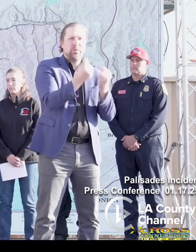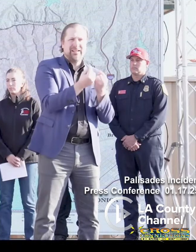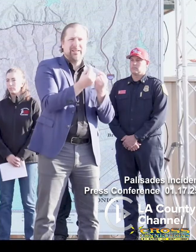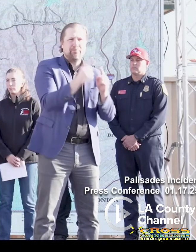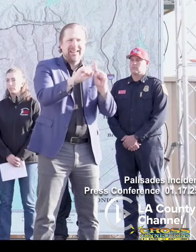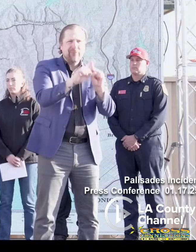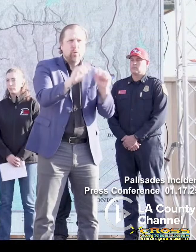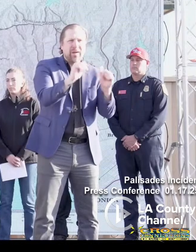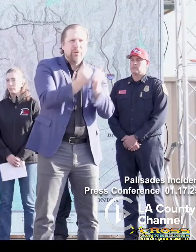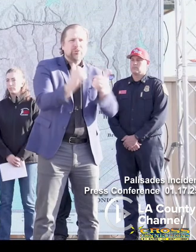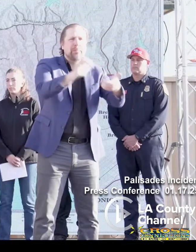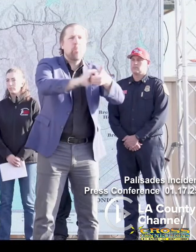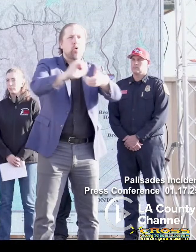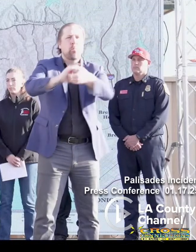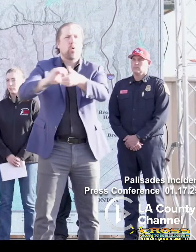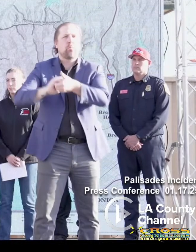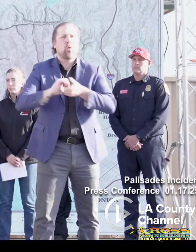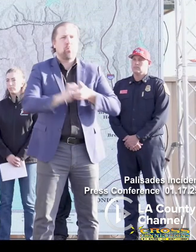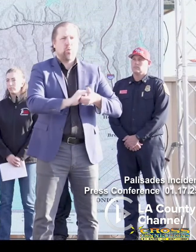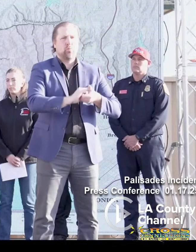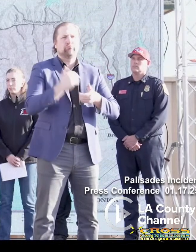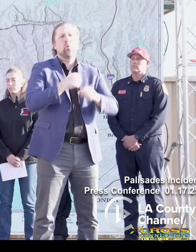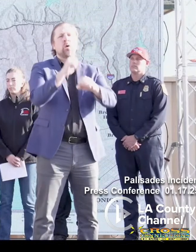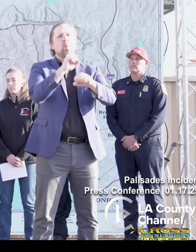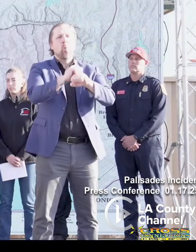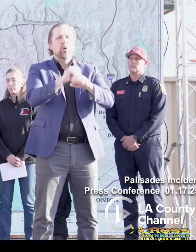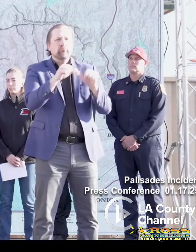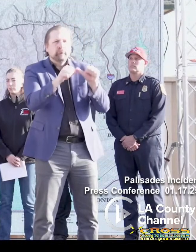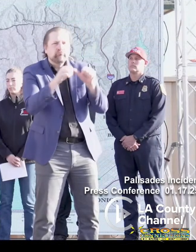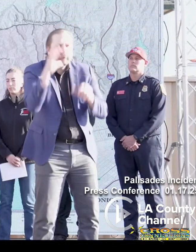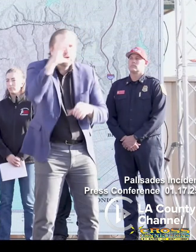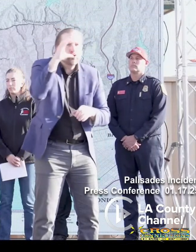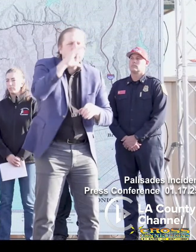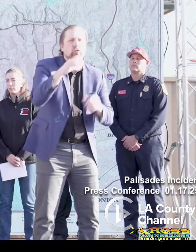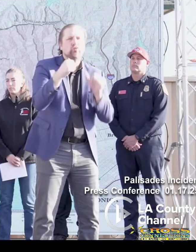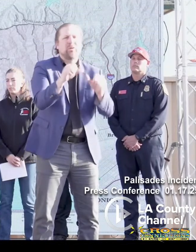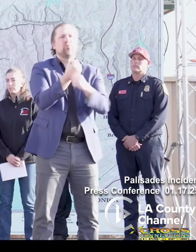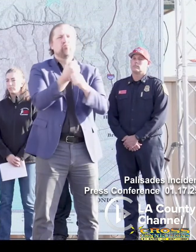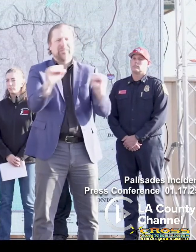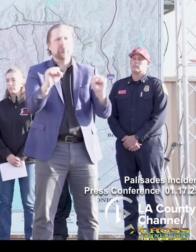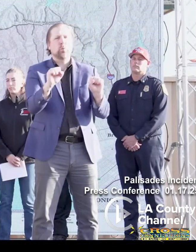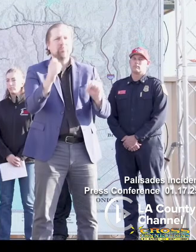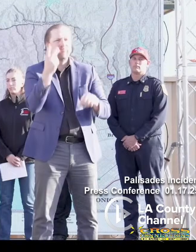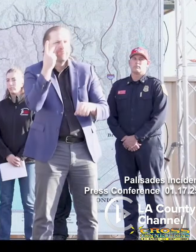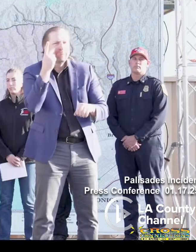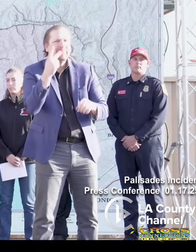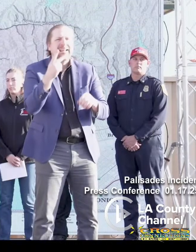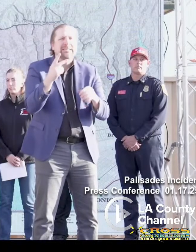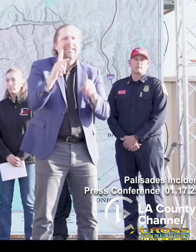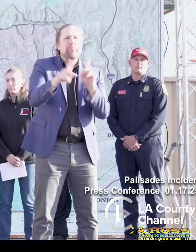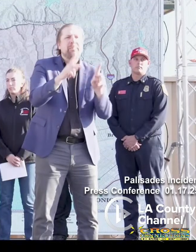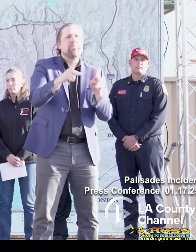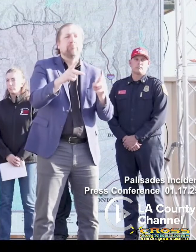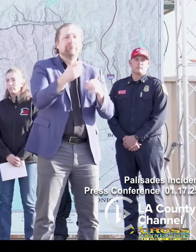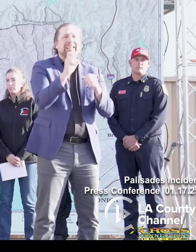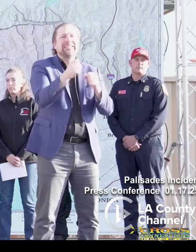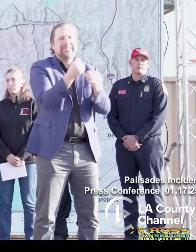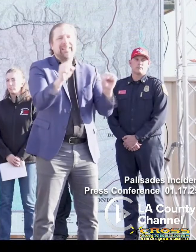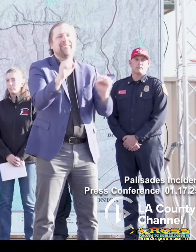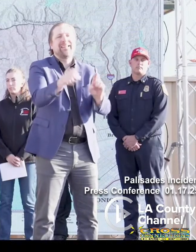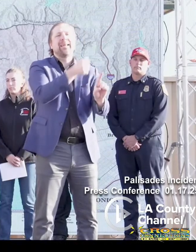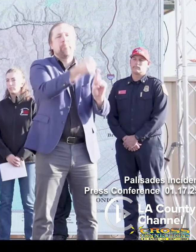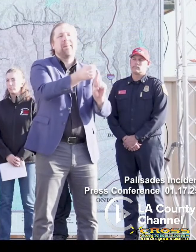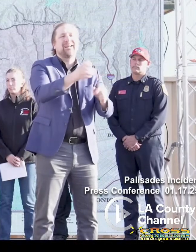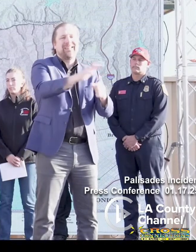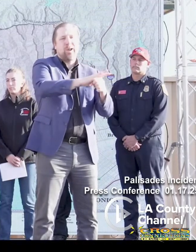the agency. We are conducting ongoing searches and rescue operation in the impacted areas.